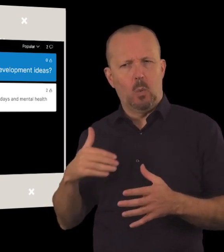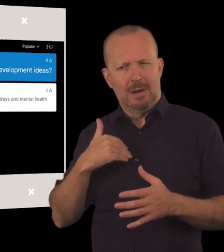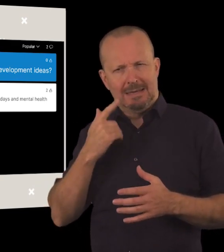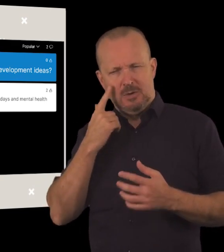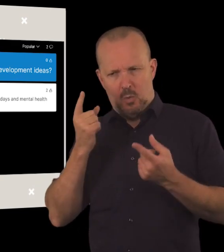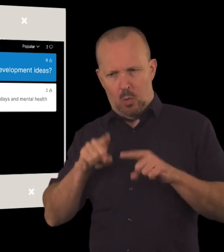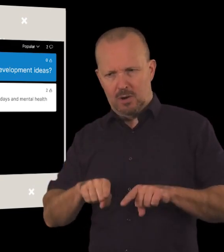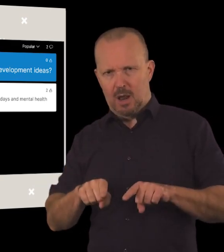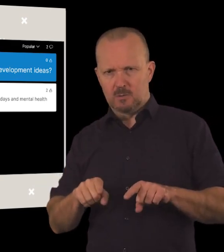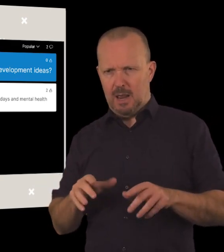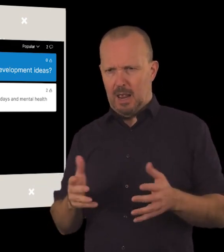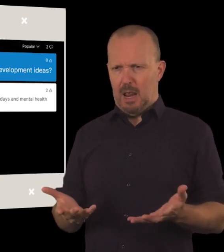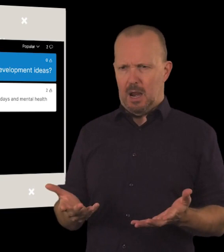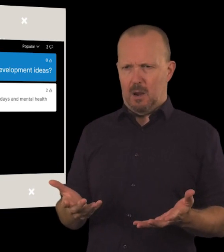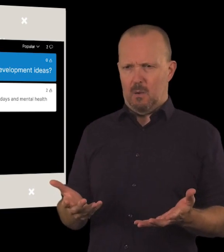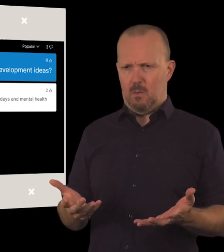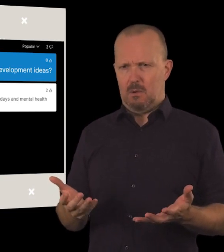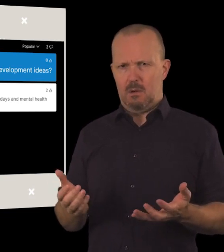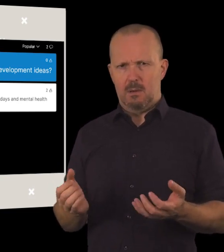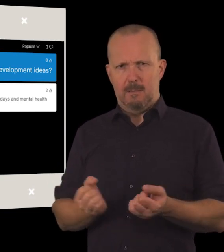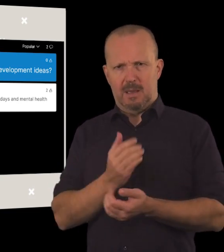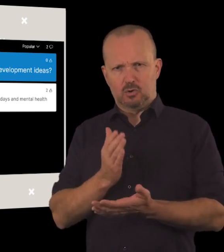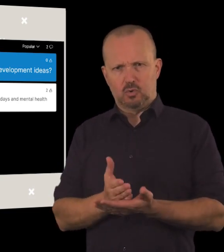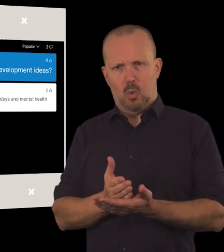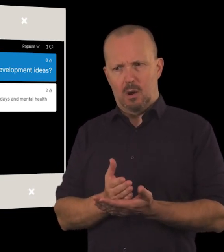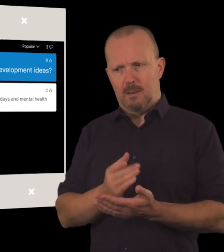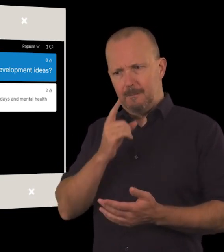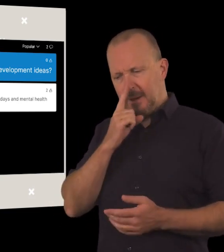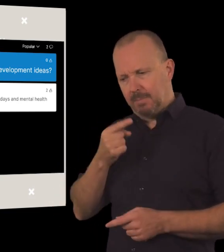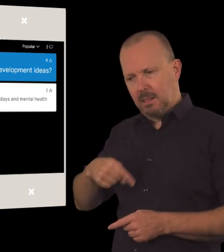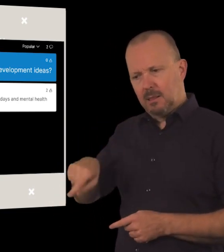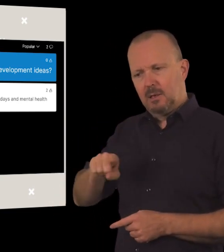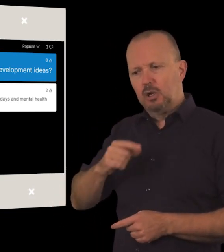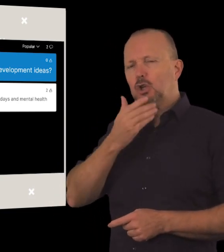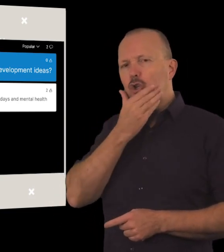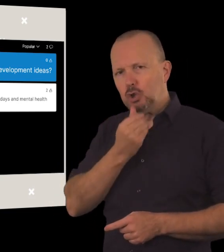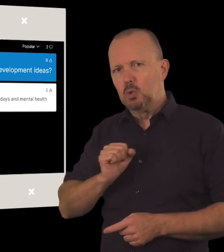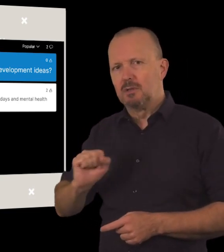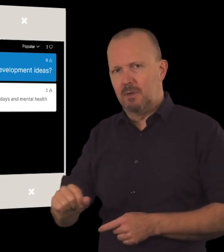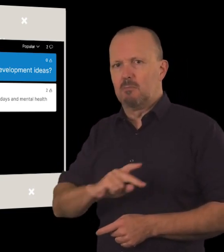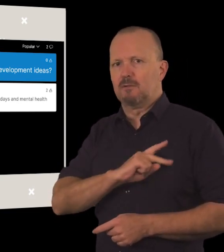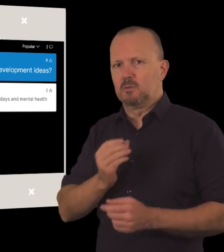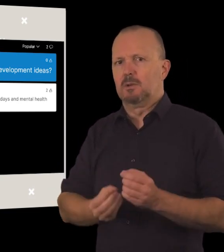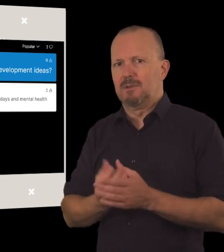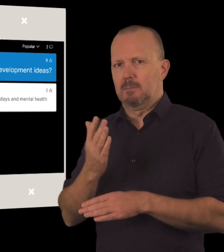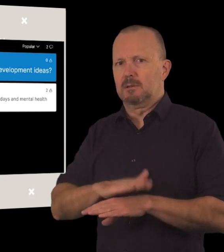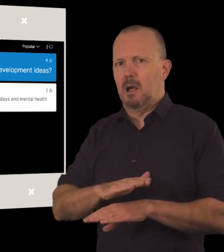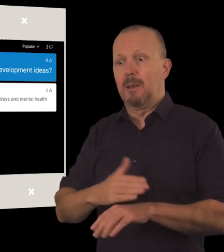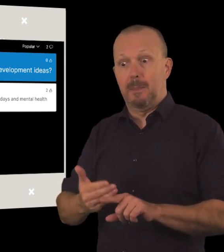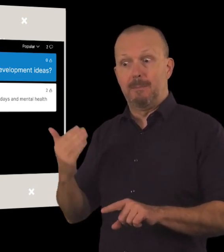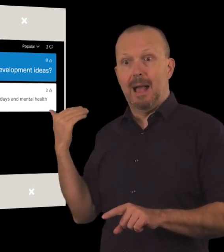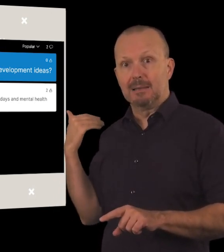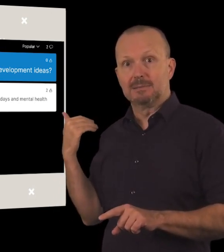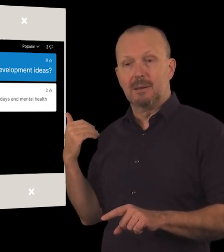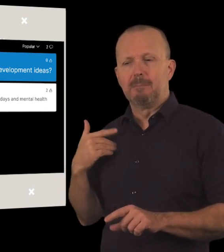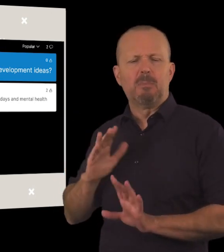really long time and using like 5 professional developments in 10 years or however